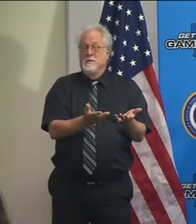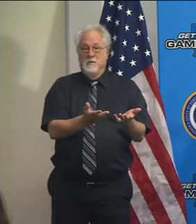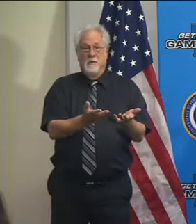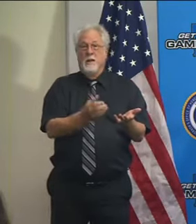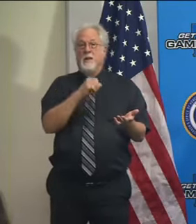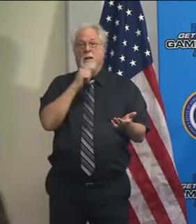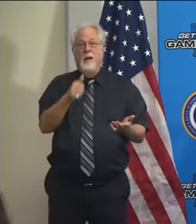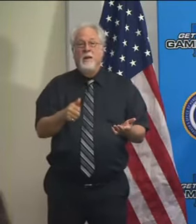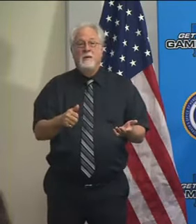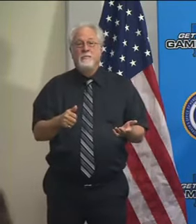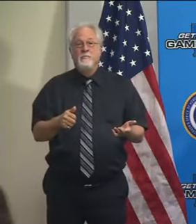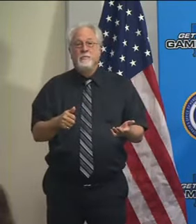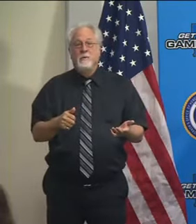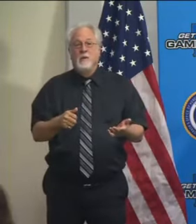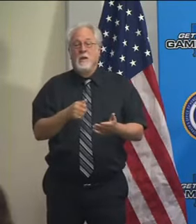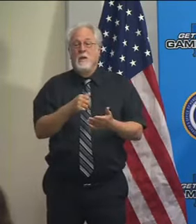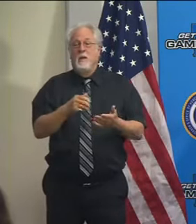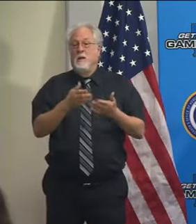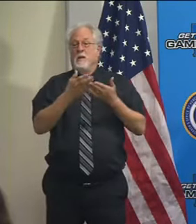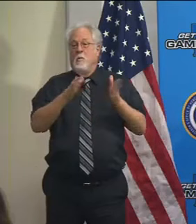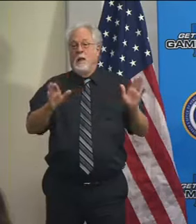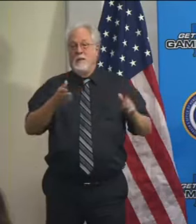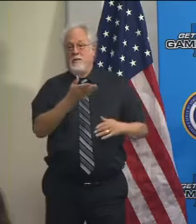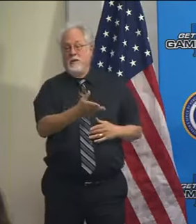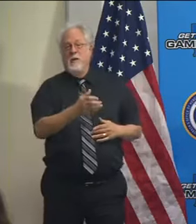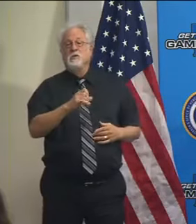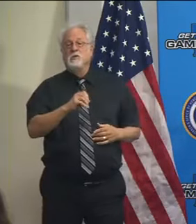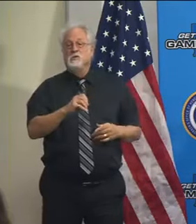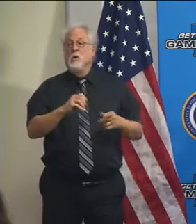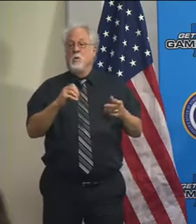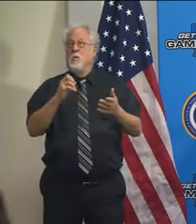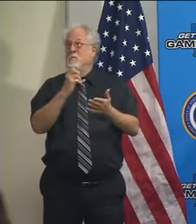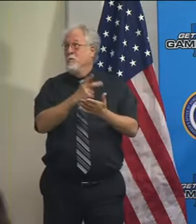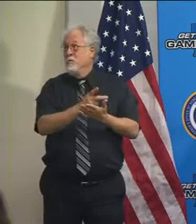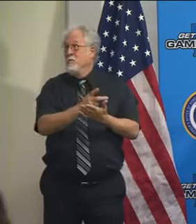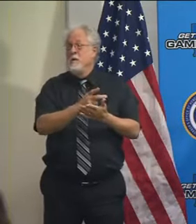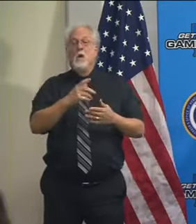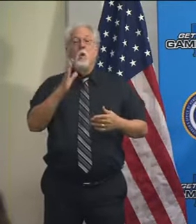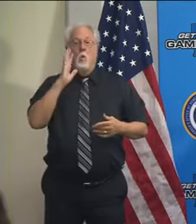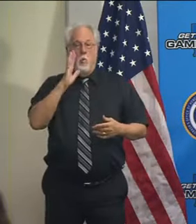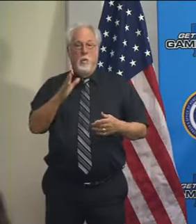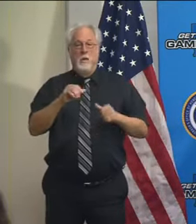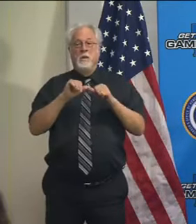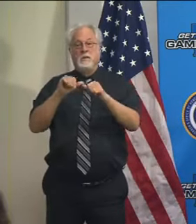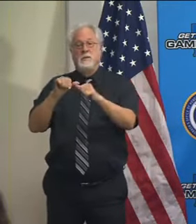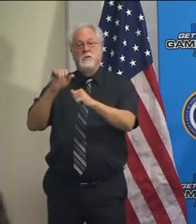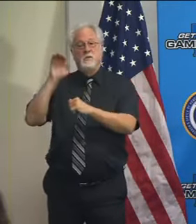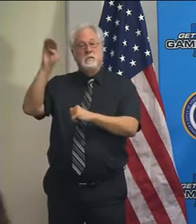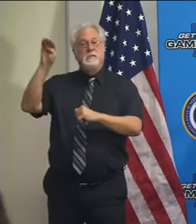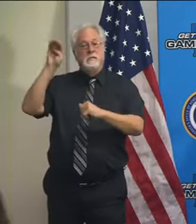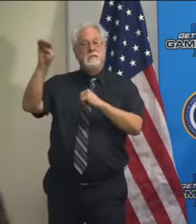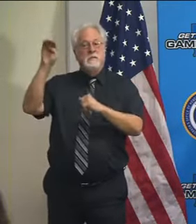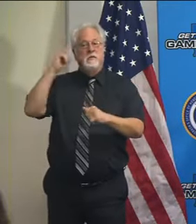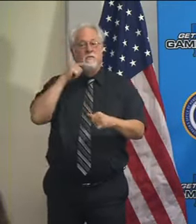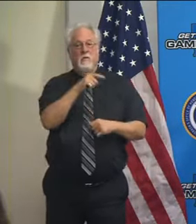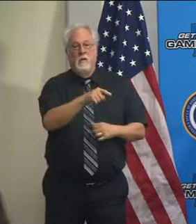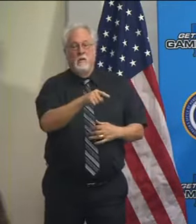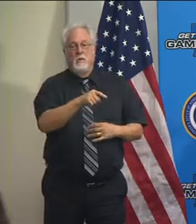is not widely available, I should say, so that they would be approved. And we're going to continue to advocate on their